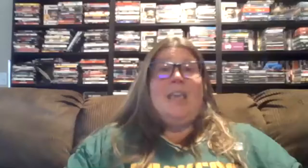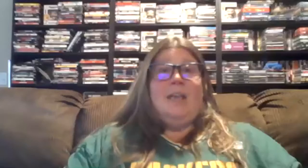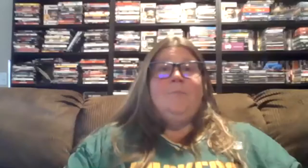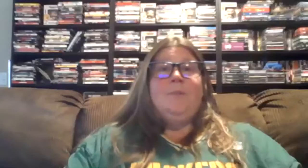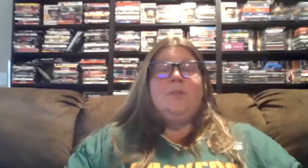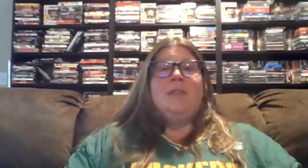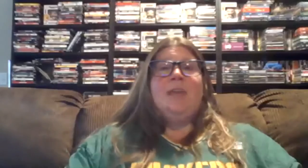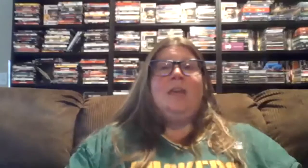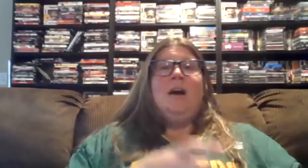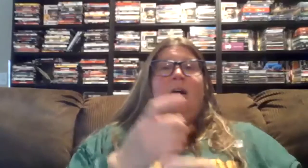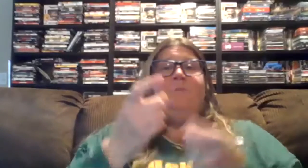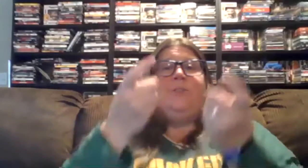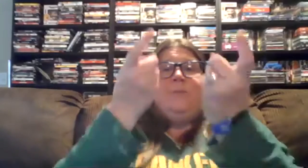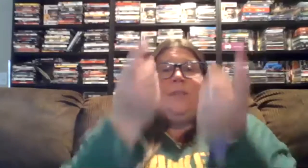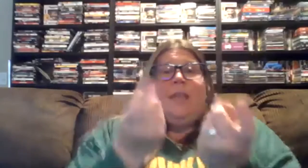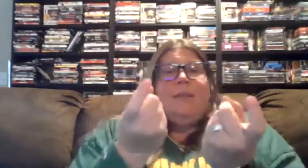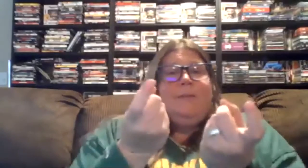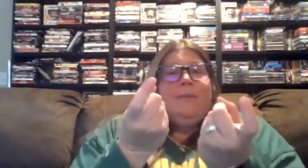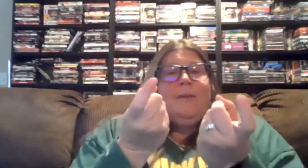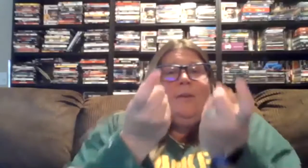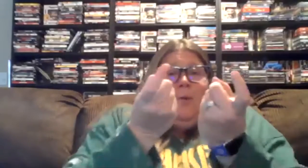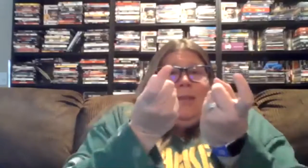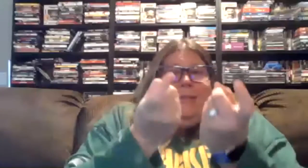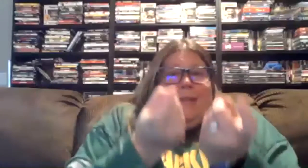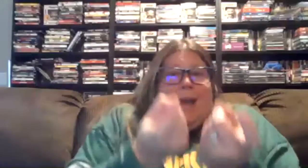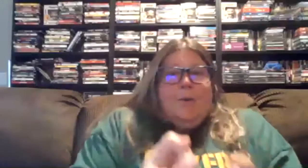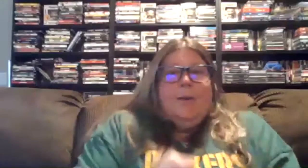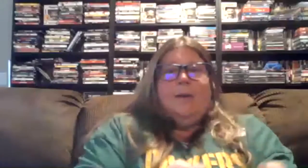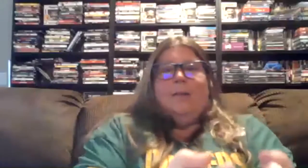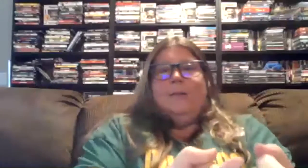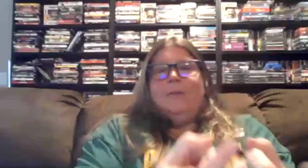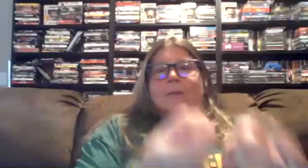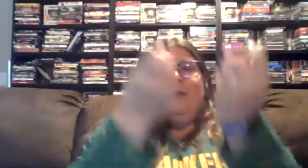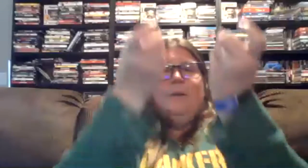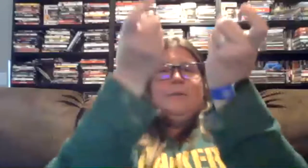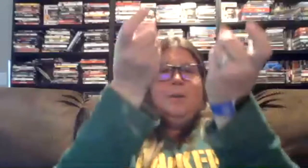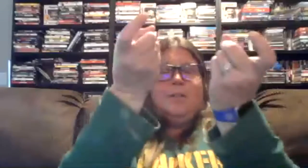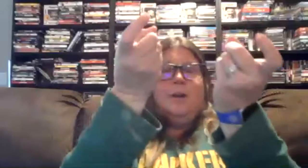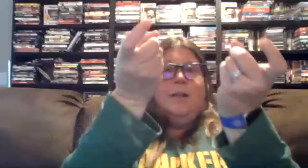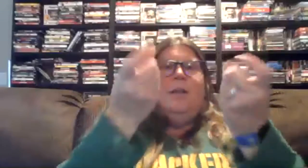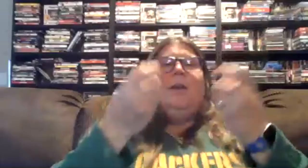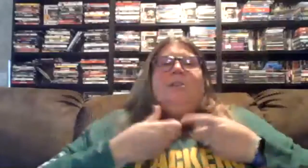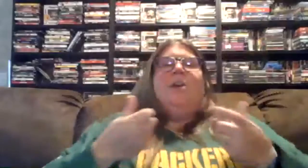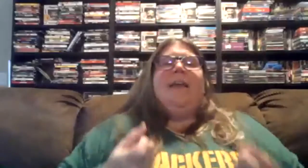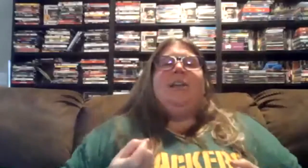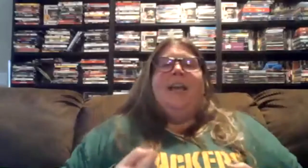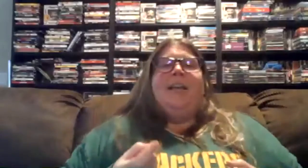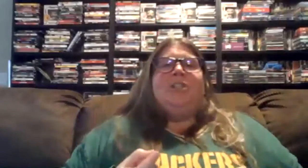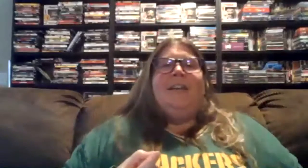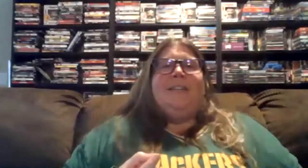Skiing. So think of two skis going down a hill. So you're starting actually at your chest. I'm